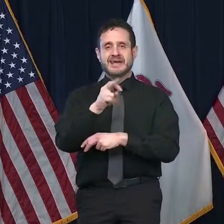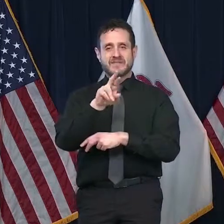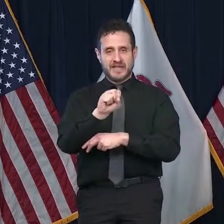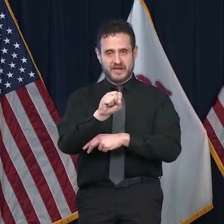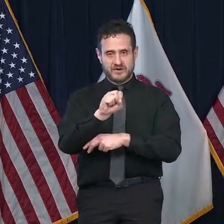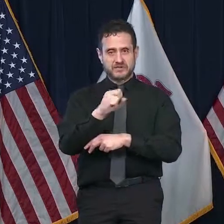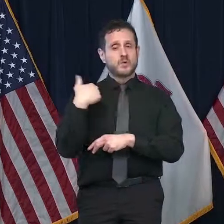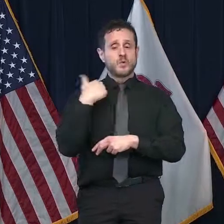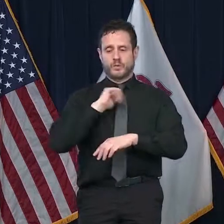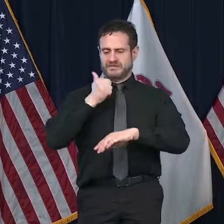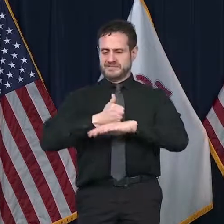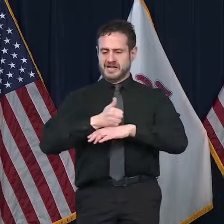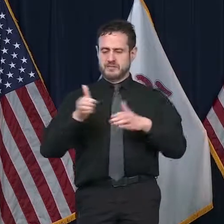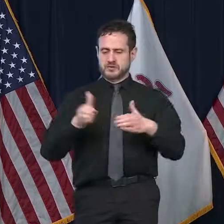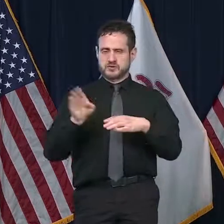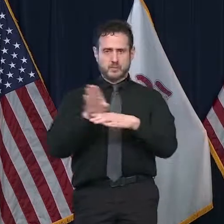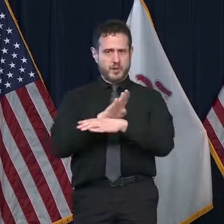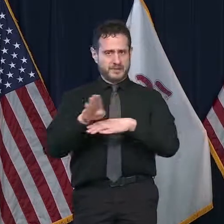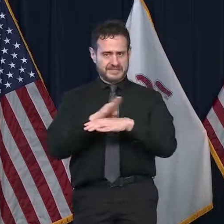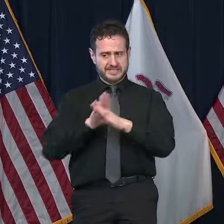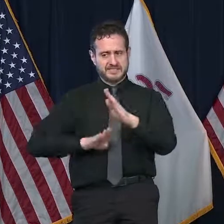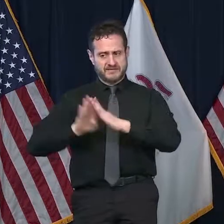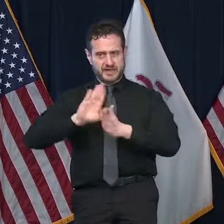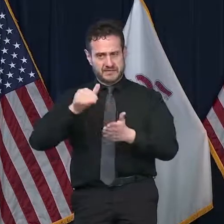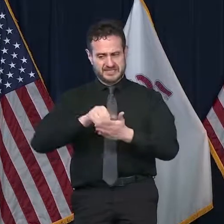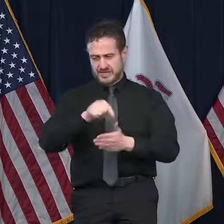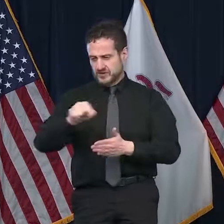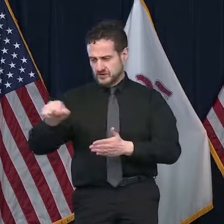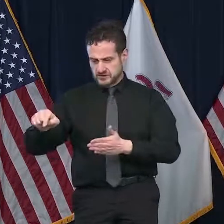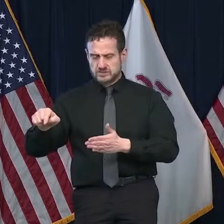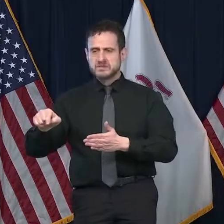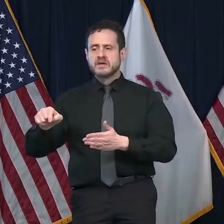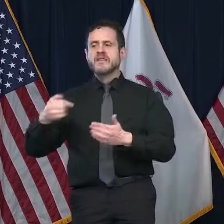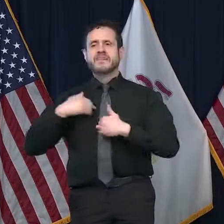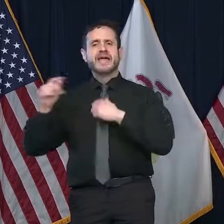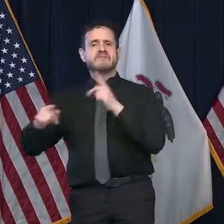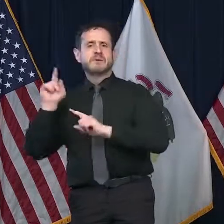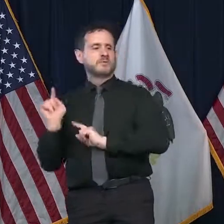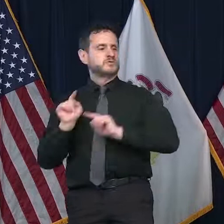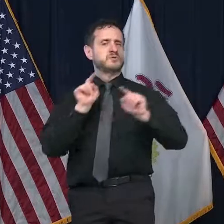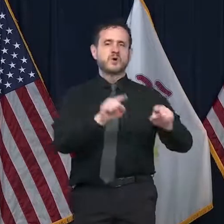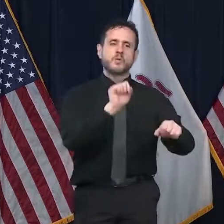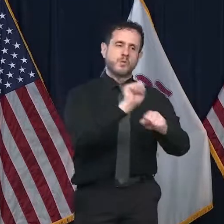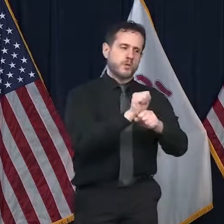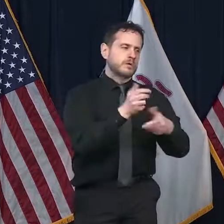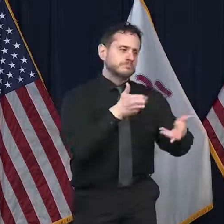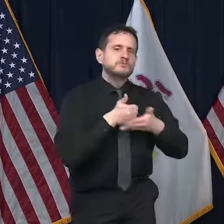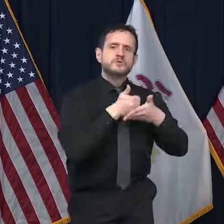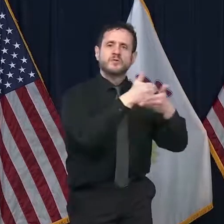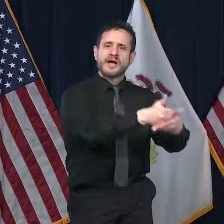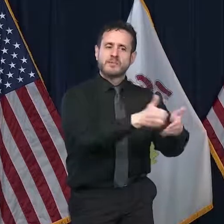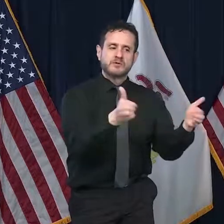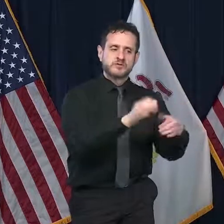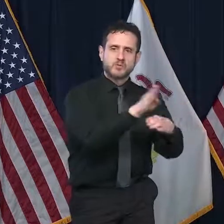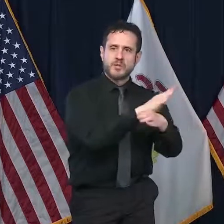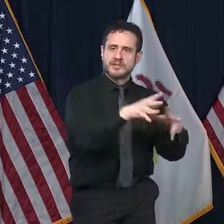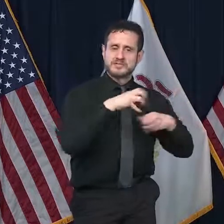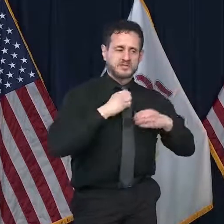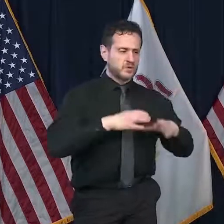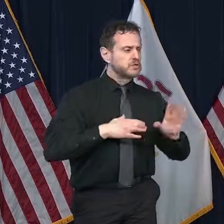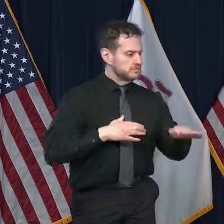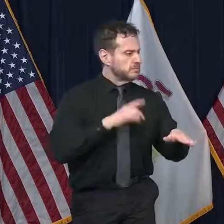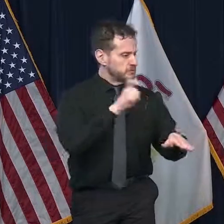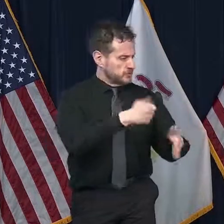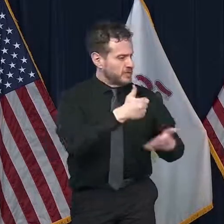centers, to our small business development centers, to work directly with our small business owners, helping them access